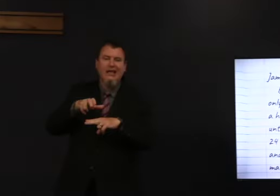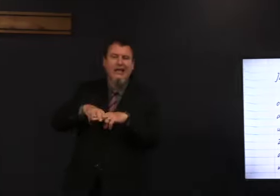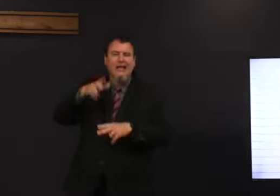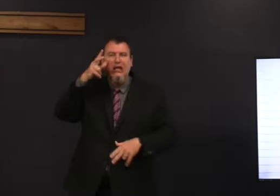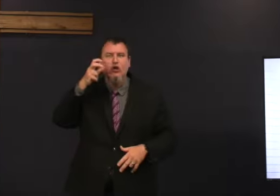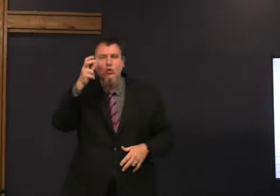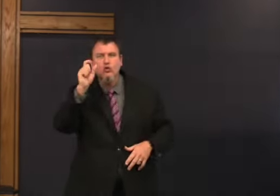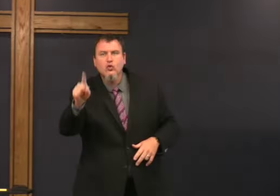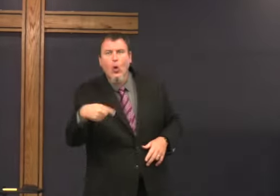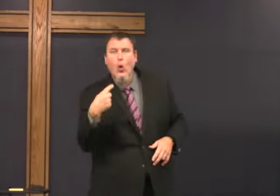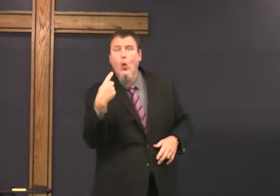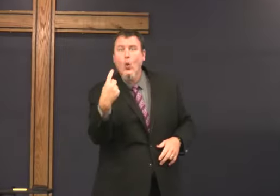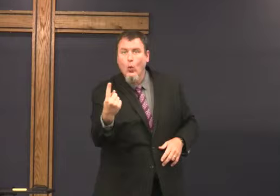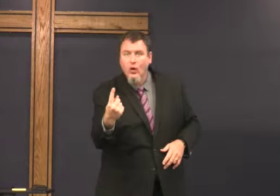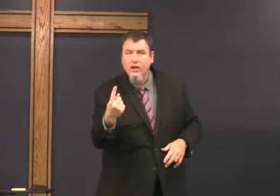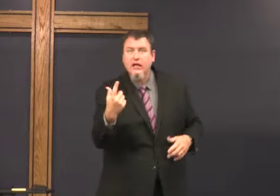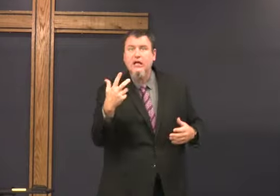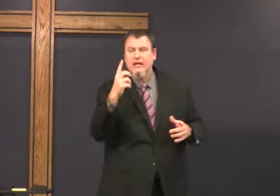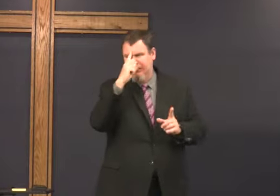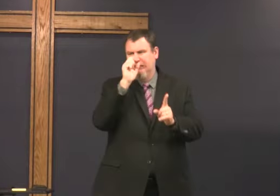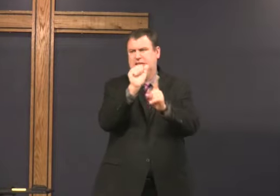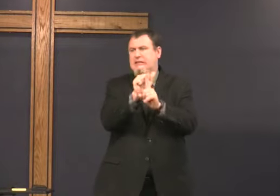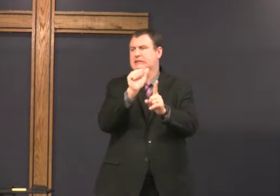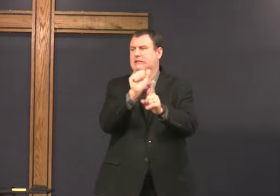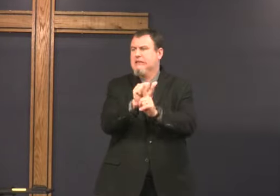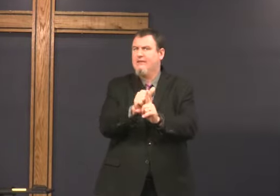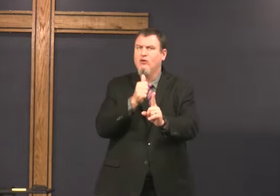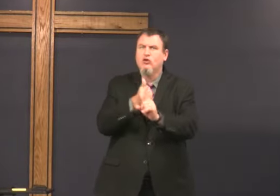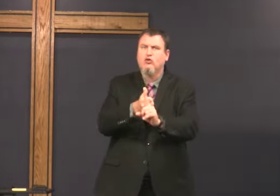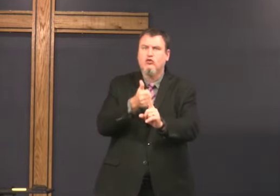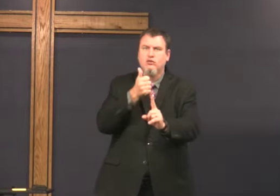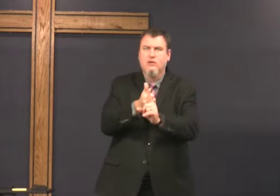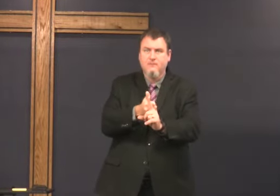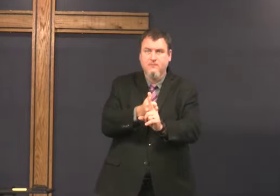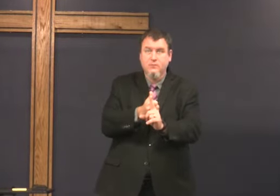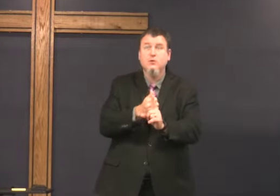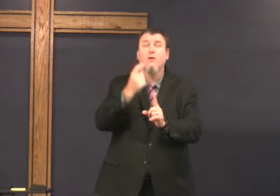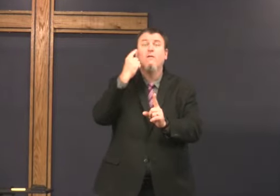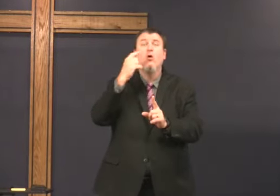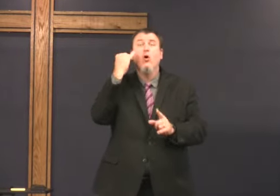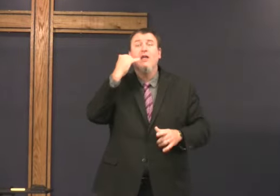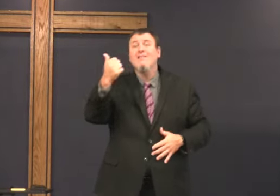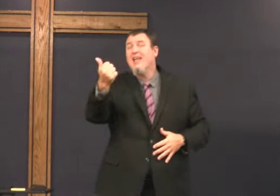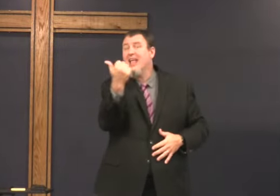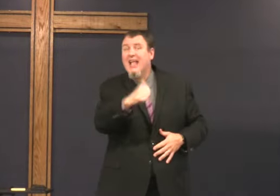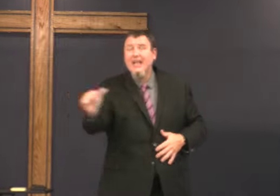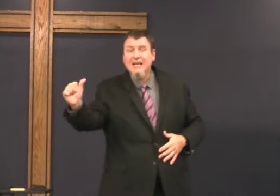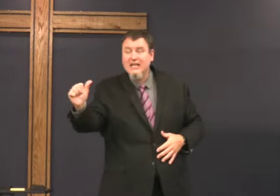hearers, and just sitting and being lackadaisical, doing nothing.